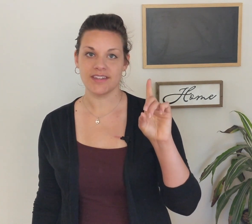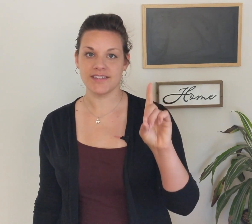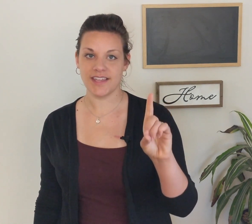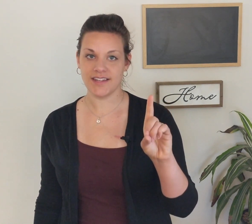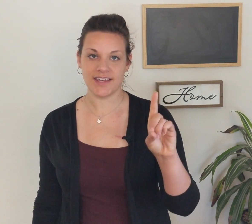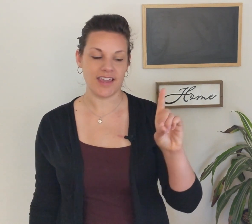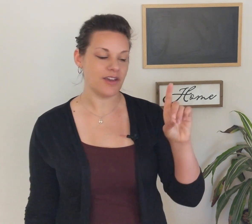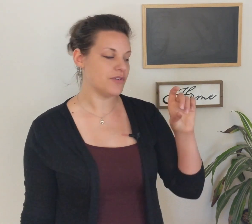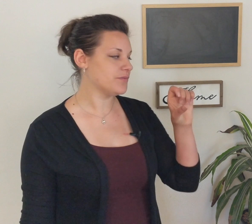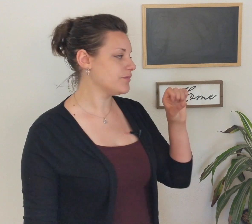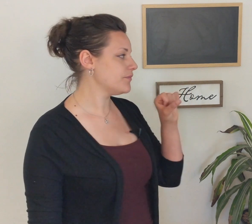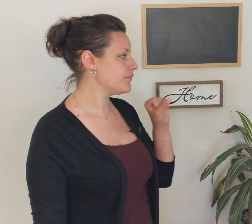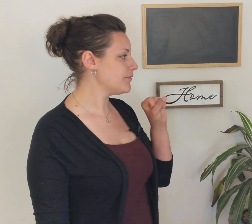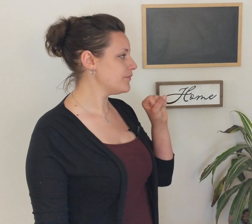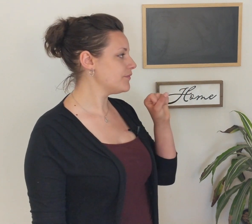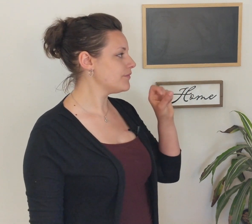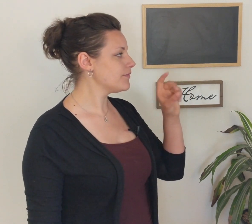San Diego.